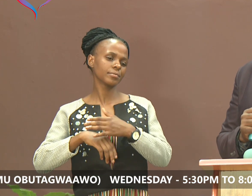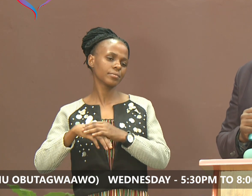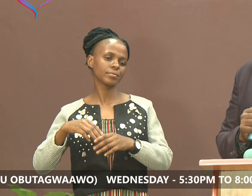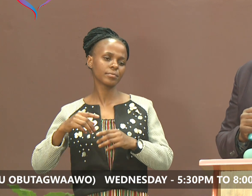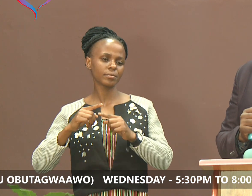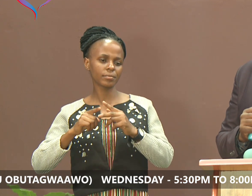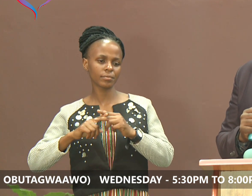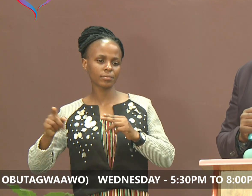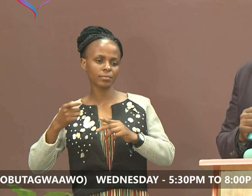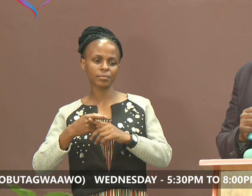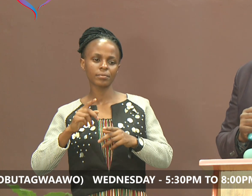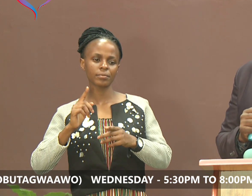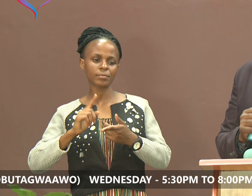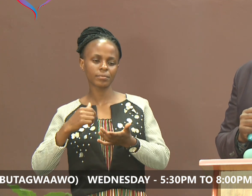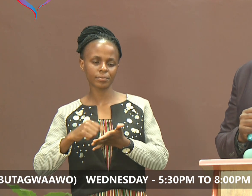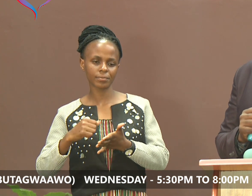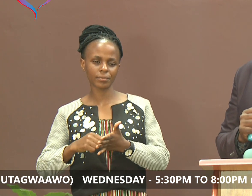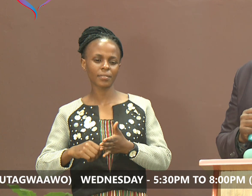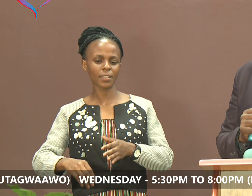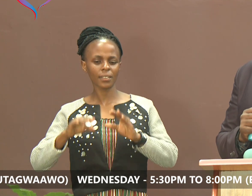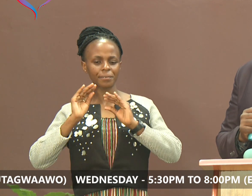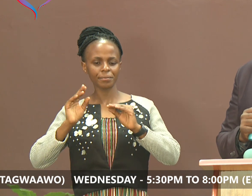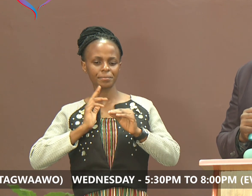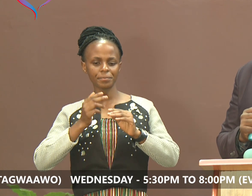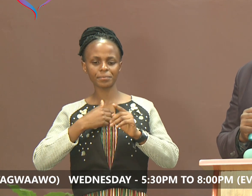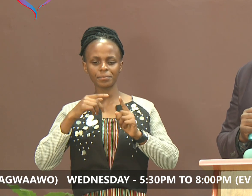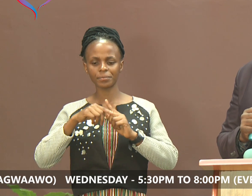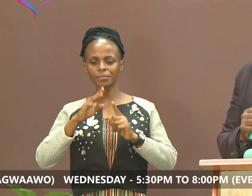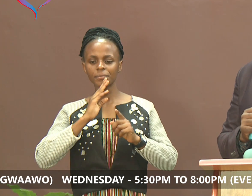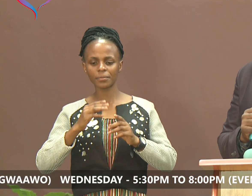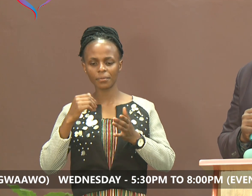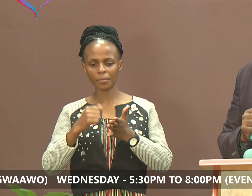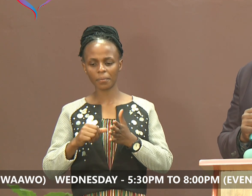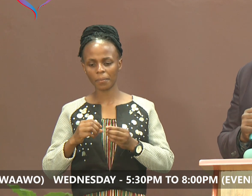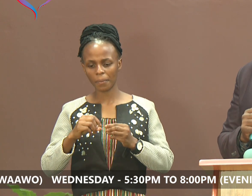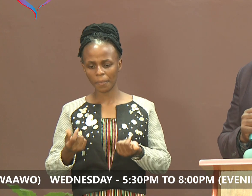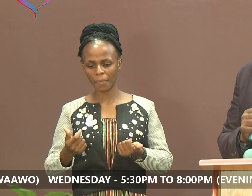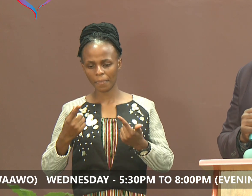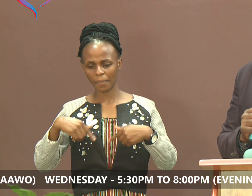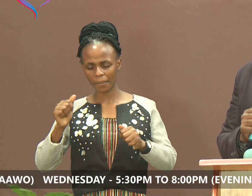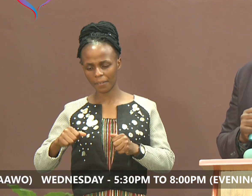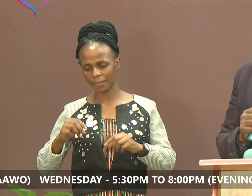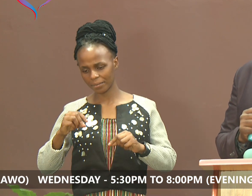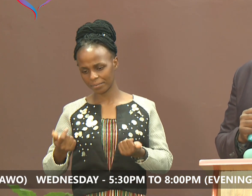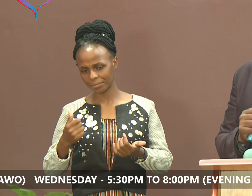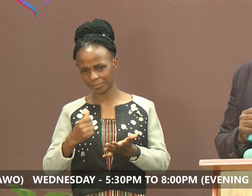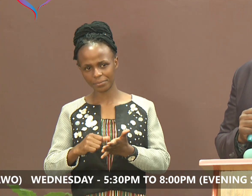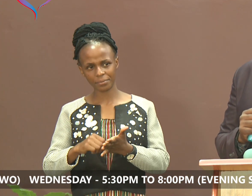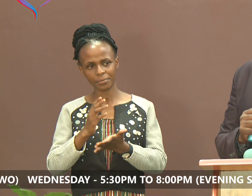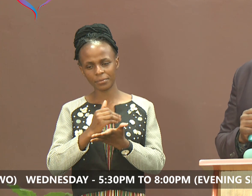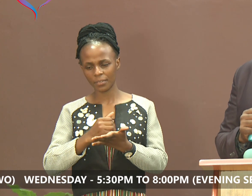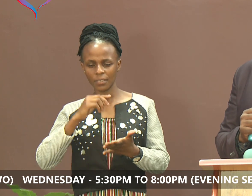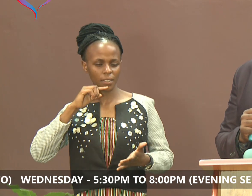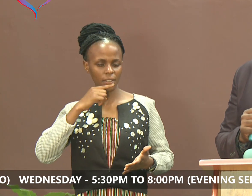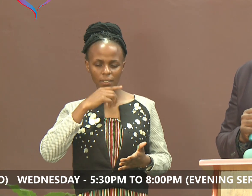tulina. Teach us to be problem solvers that we can solve our problems. Social media will not solve our